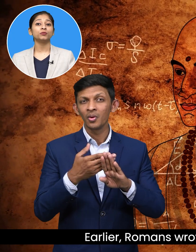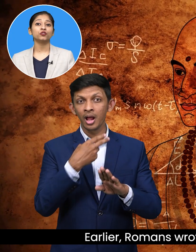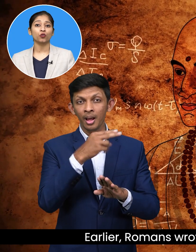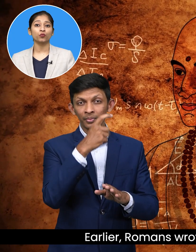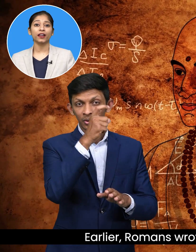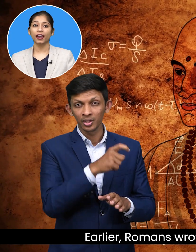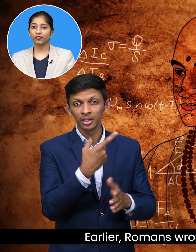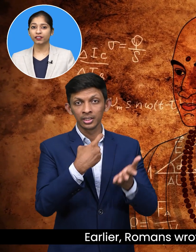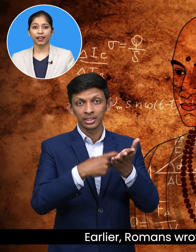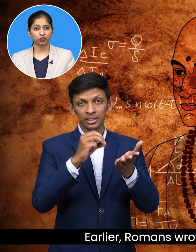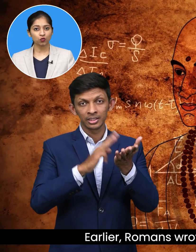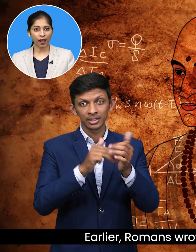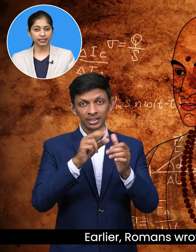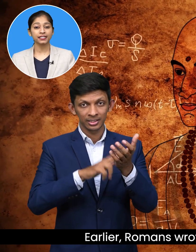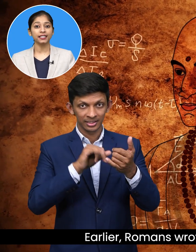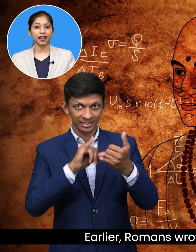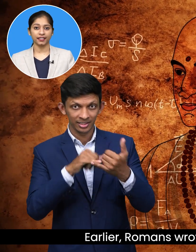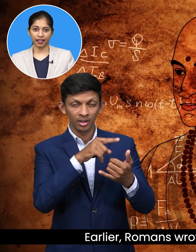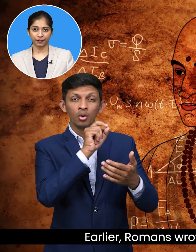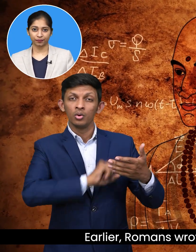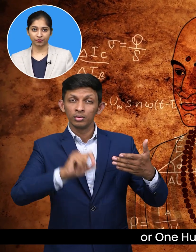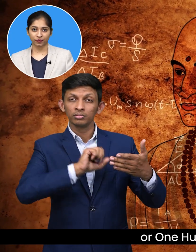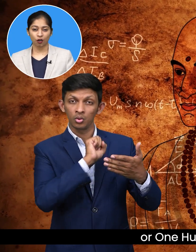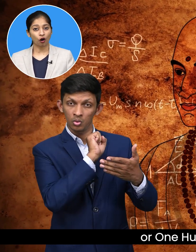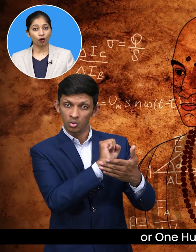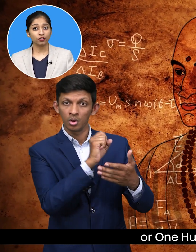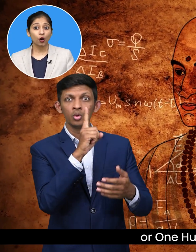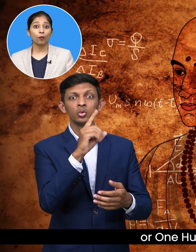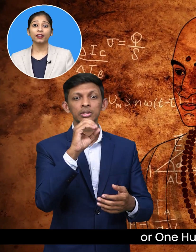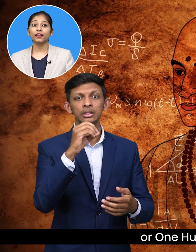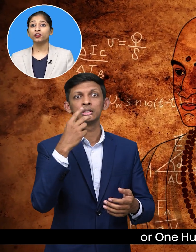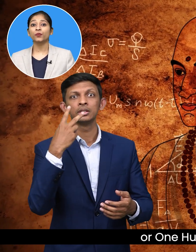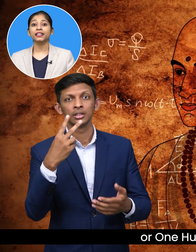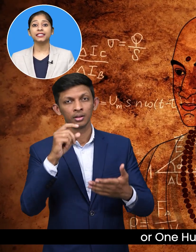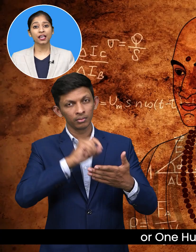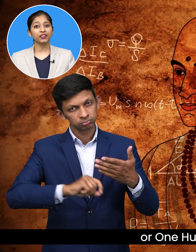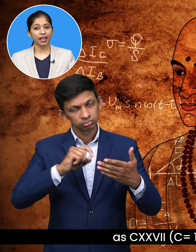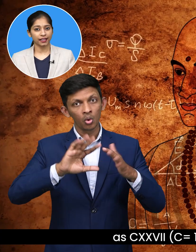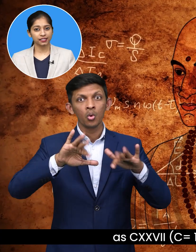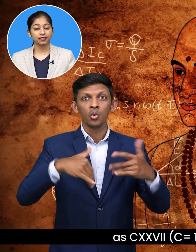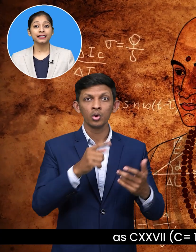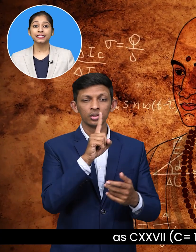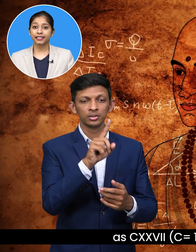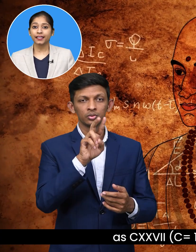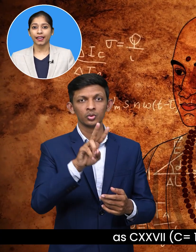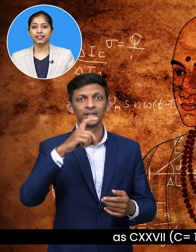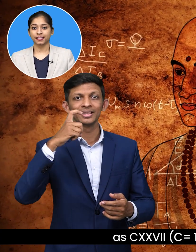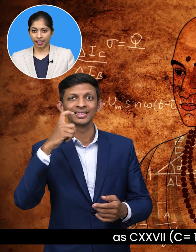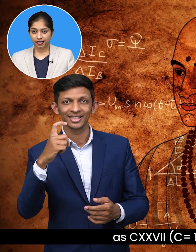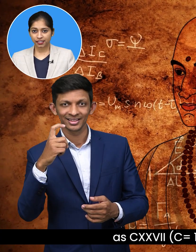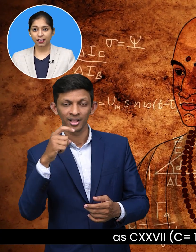Earlier, Romans wrote 102 as CII or 127 as